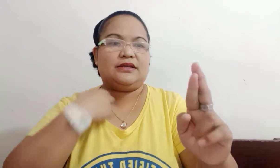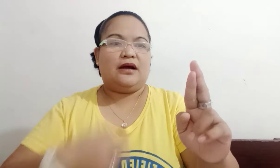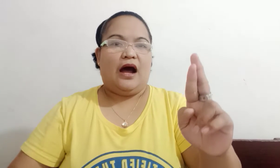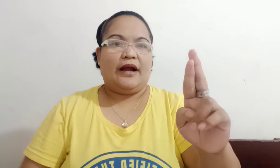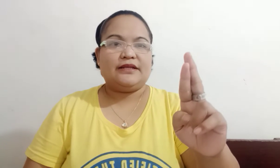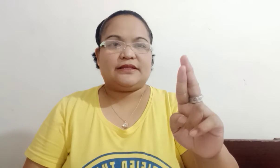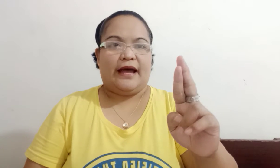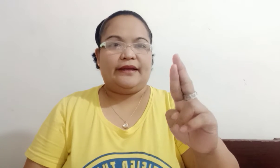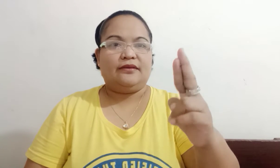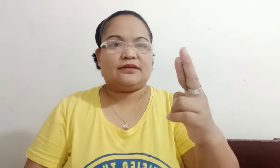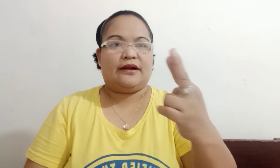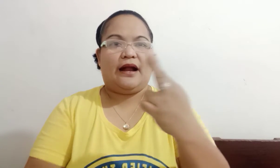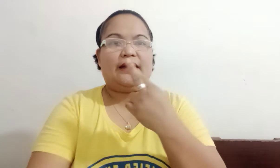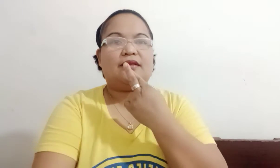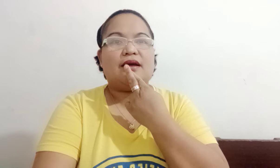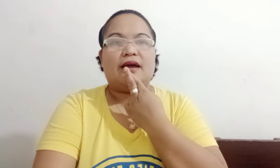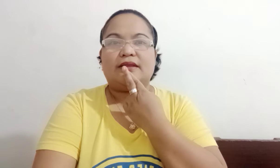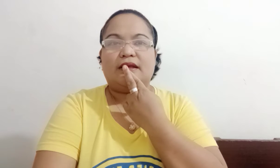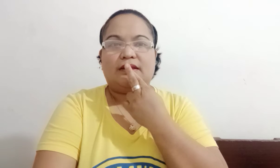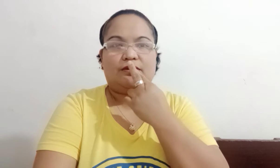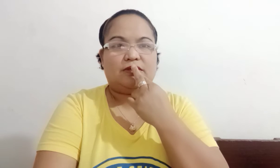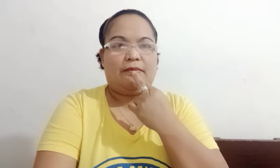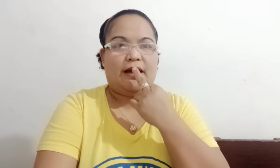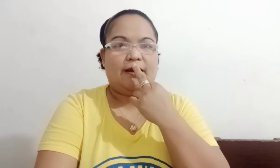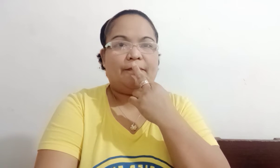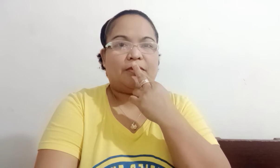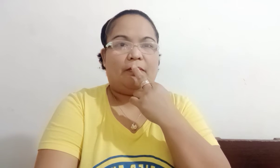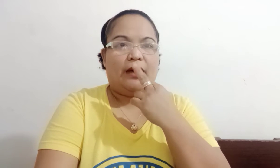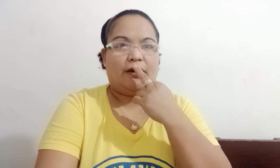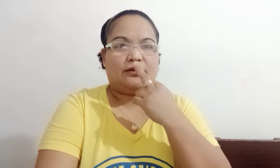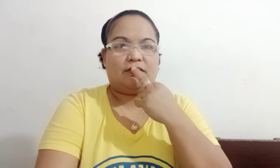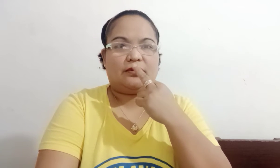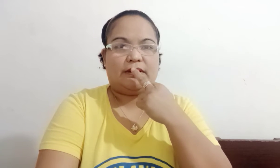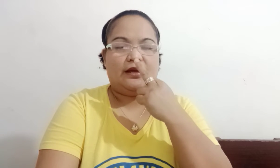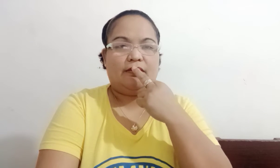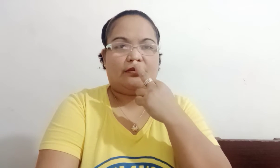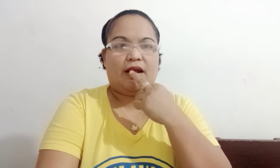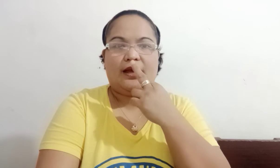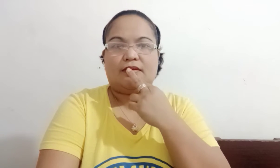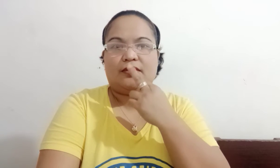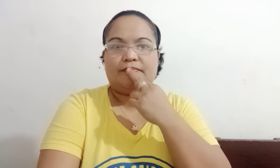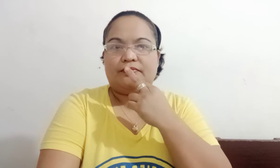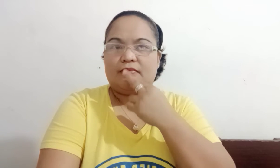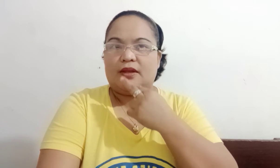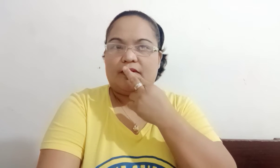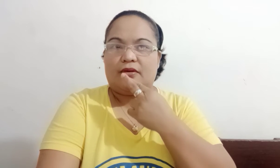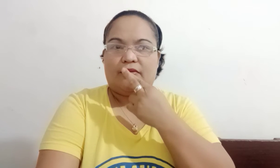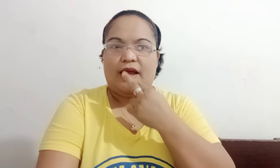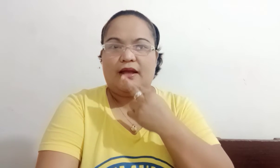R sign sa right and then dito sa my mouth. Okay. Red. Okay.